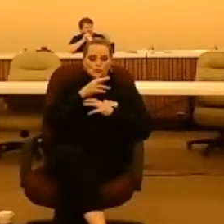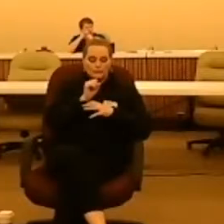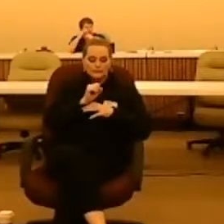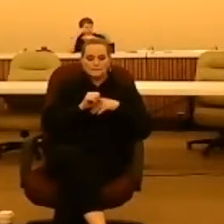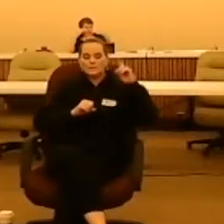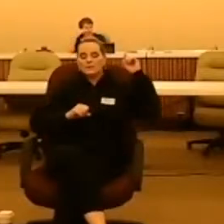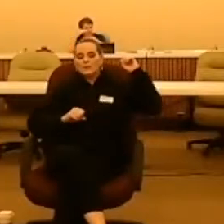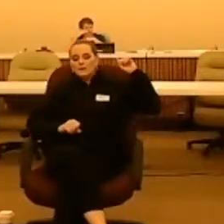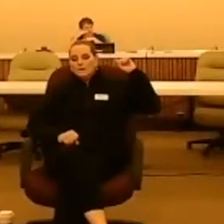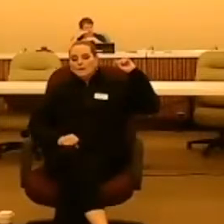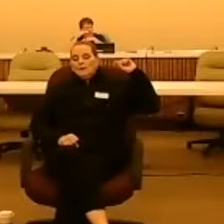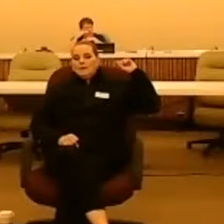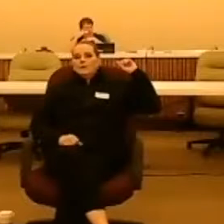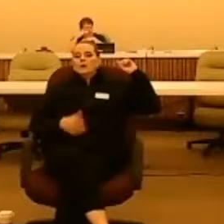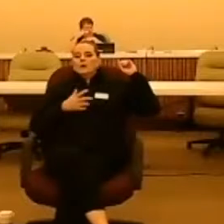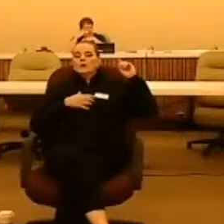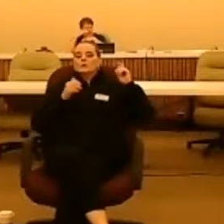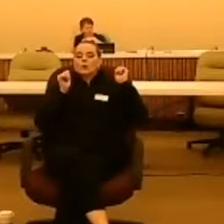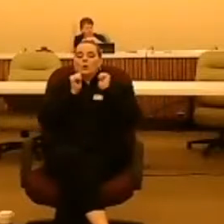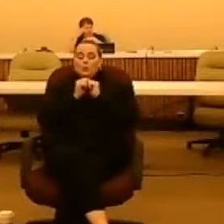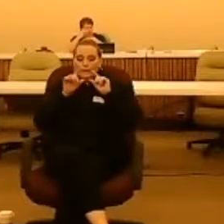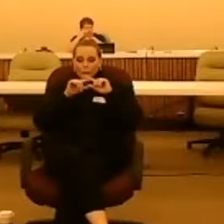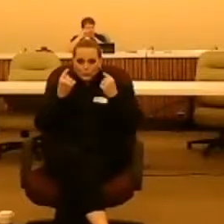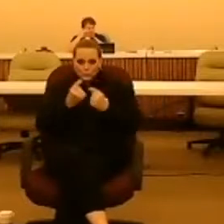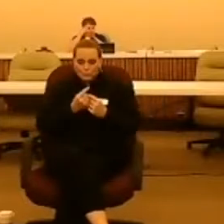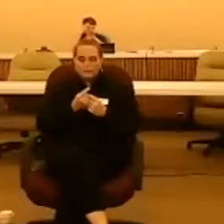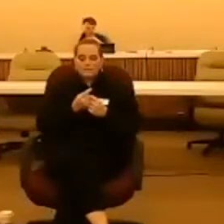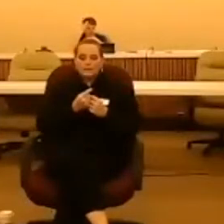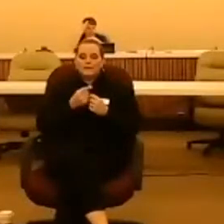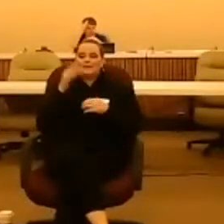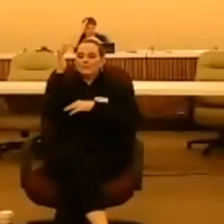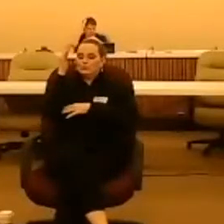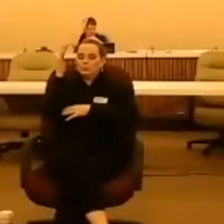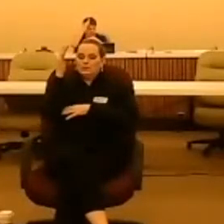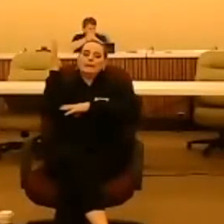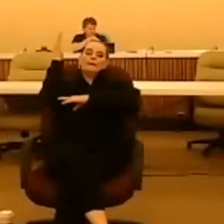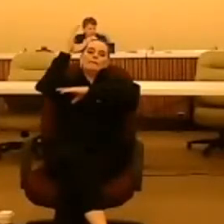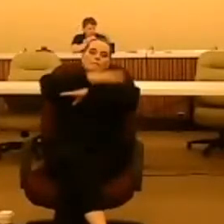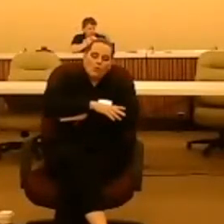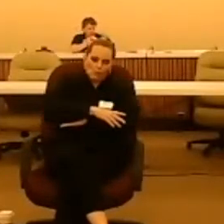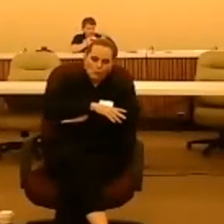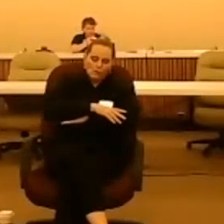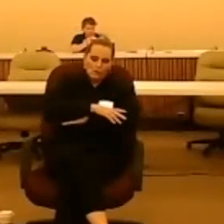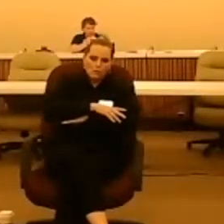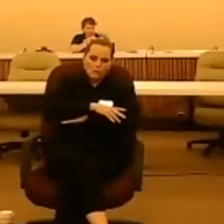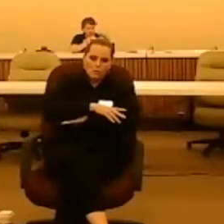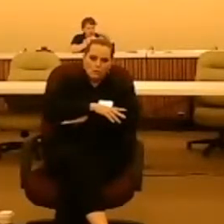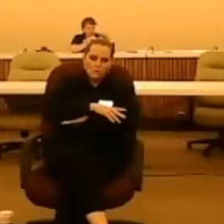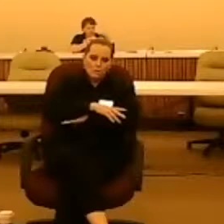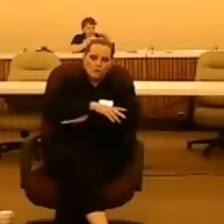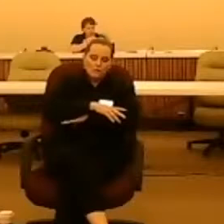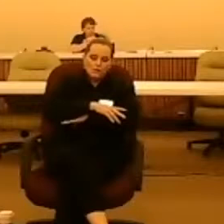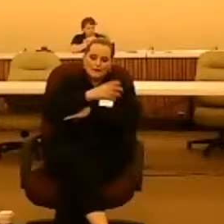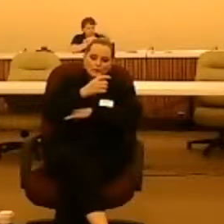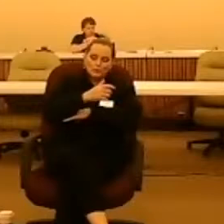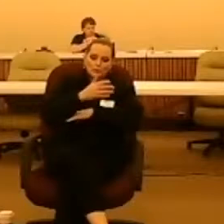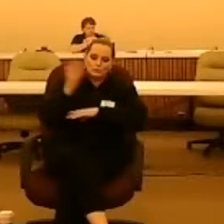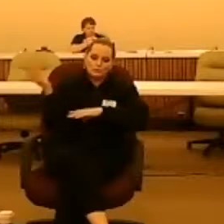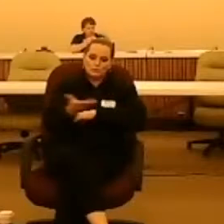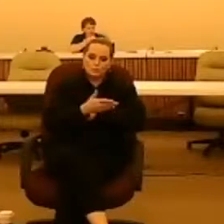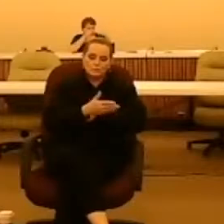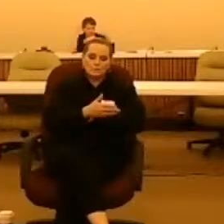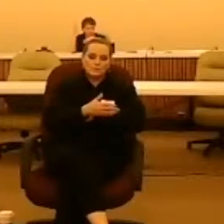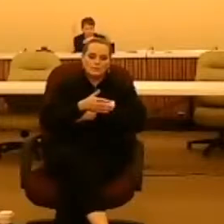So can with Chris- with the root balls being upside down, if a tree tips over and you cut the root ball off and chop the tree